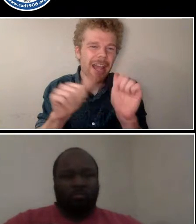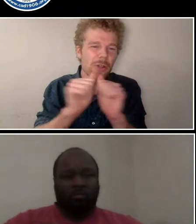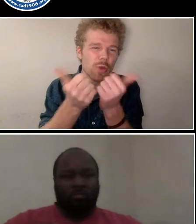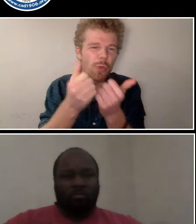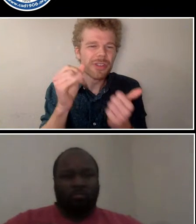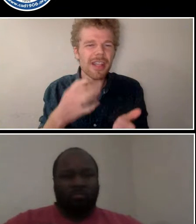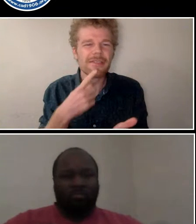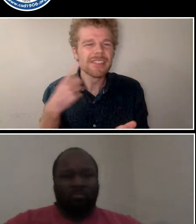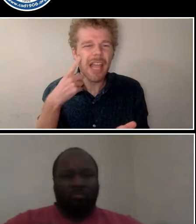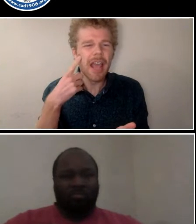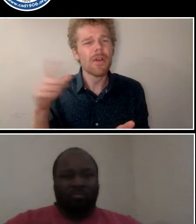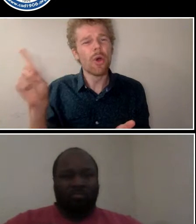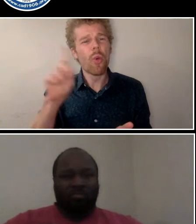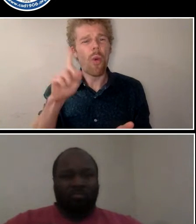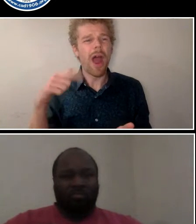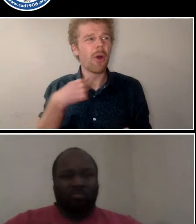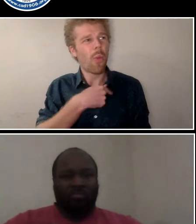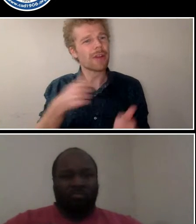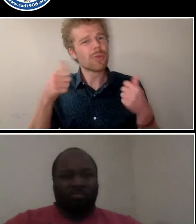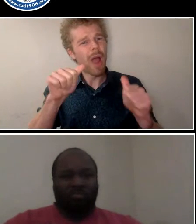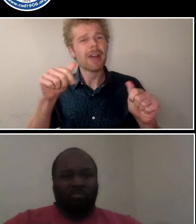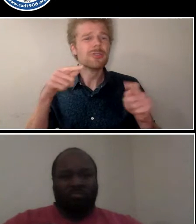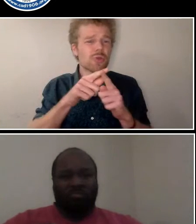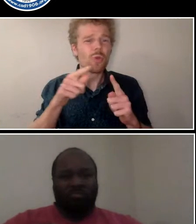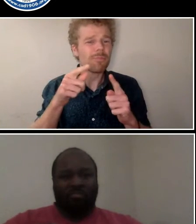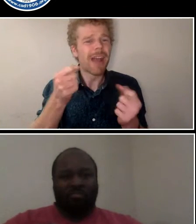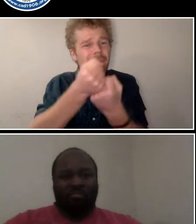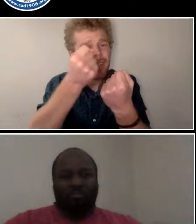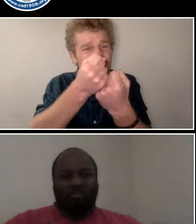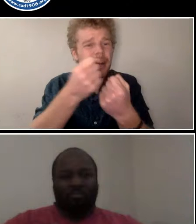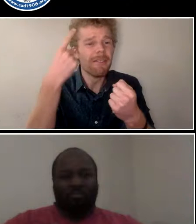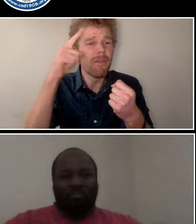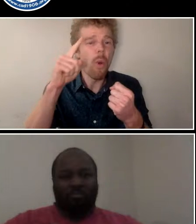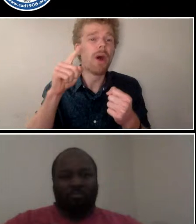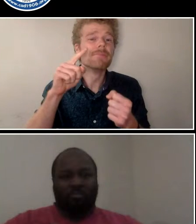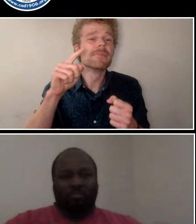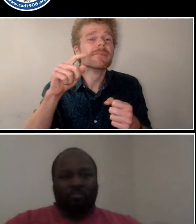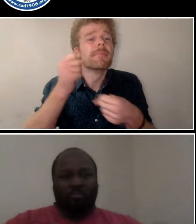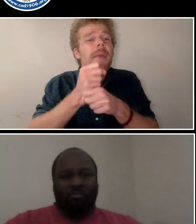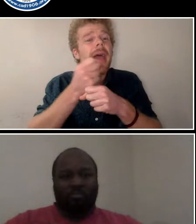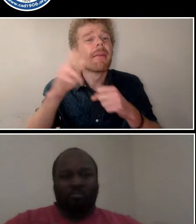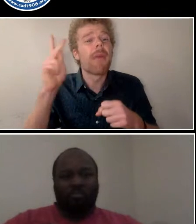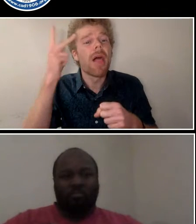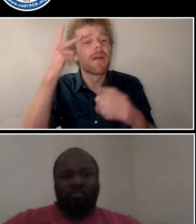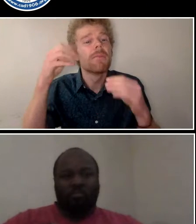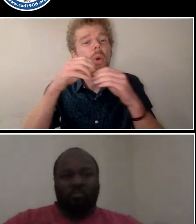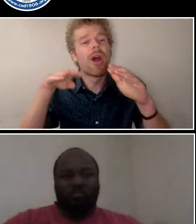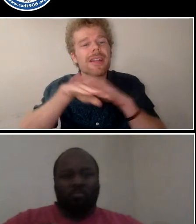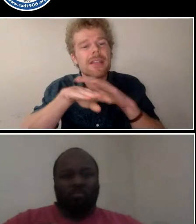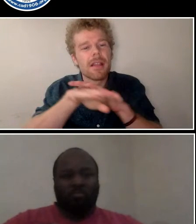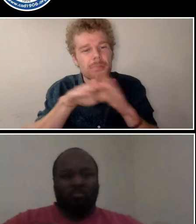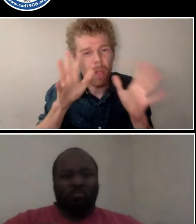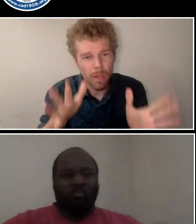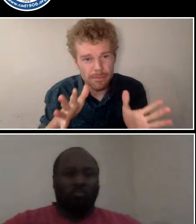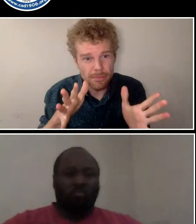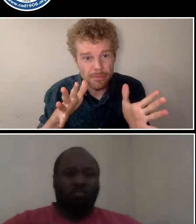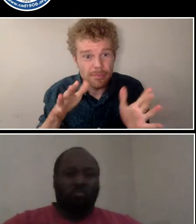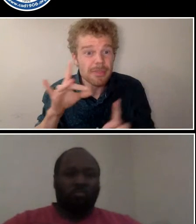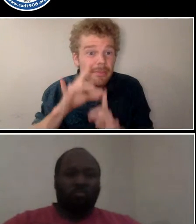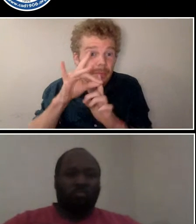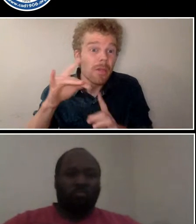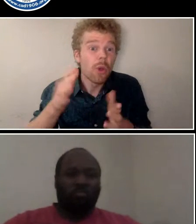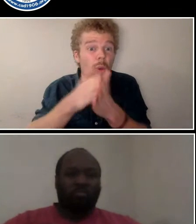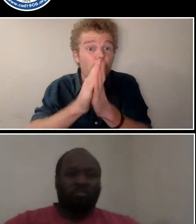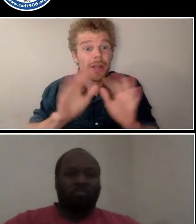National Association of the Deaf, much as California Association of the Deaf is the statewide organization. We have the